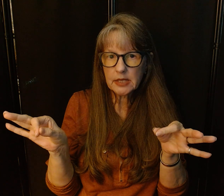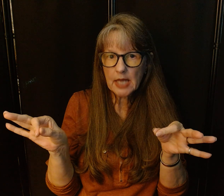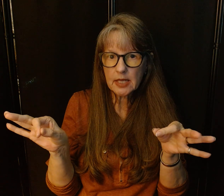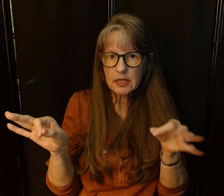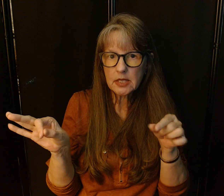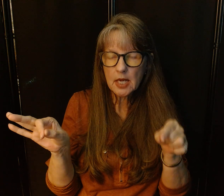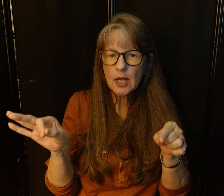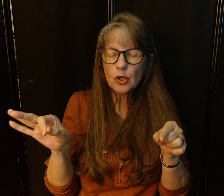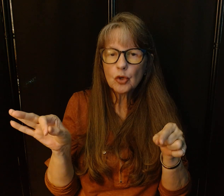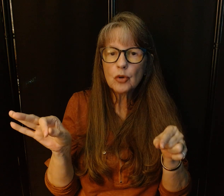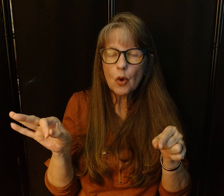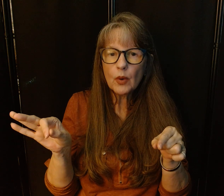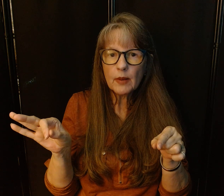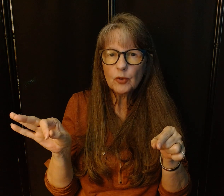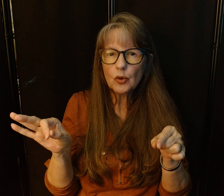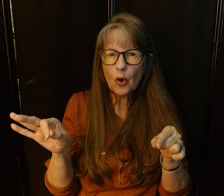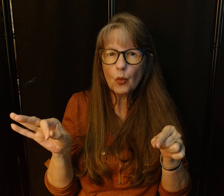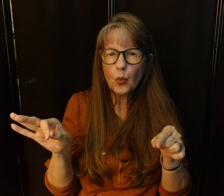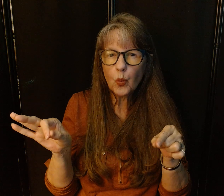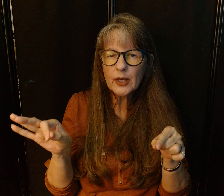context, you know which